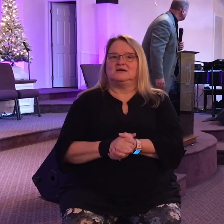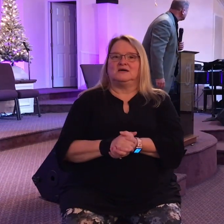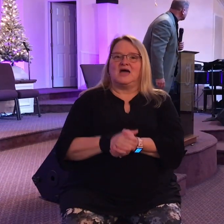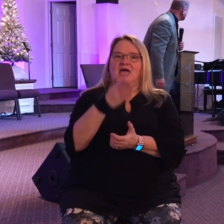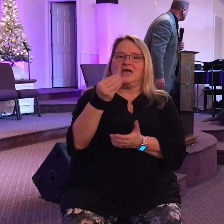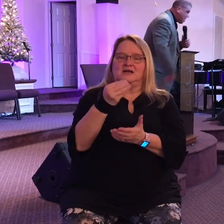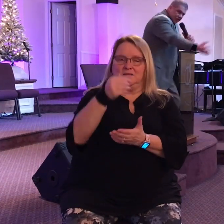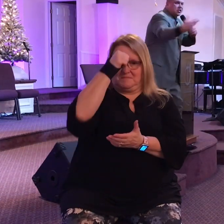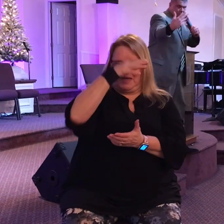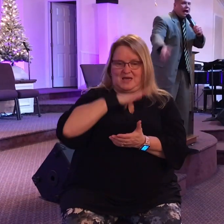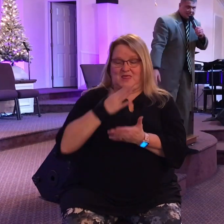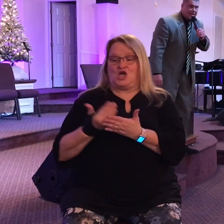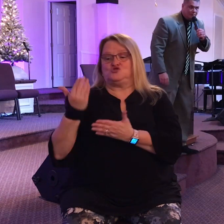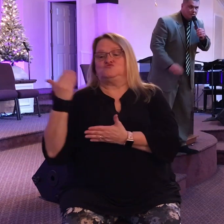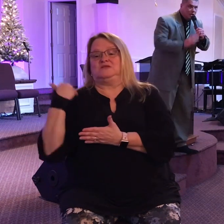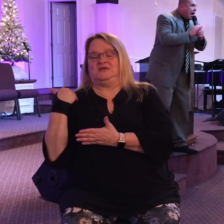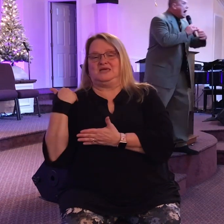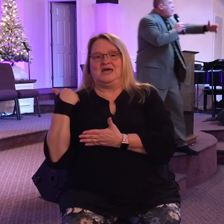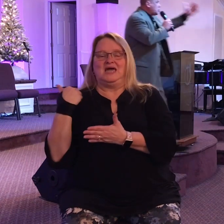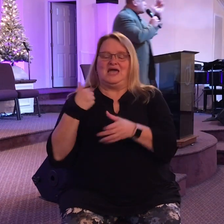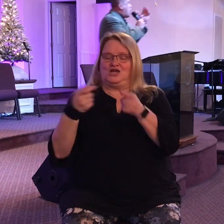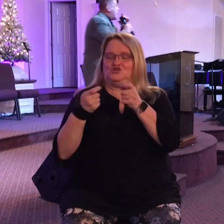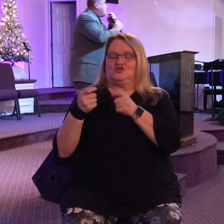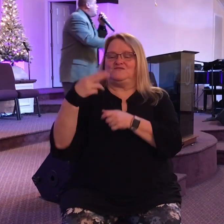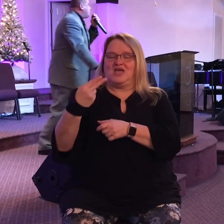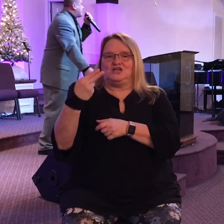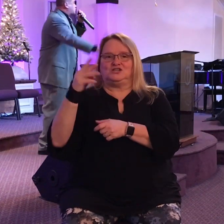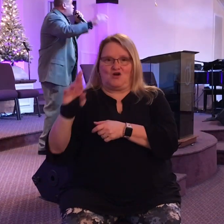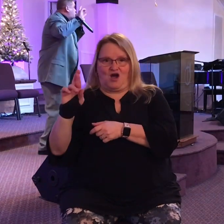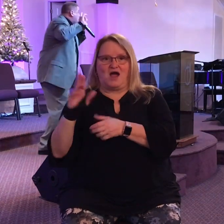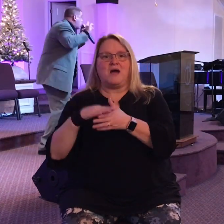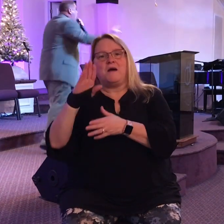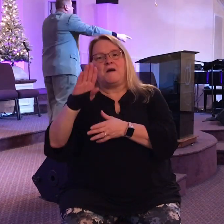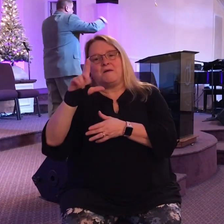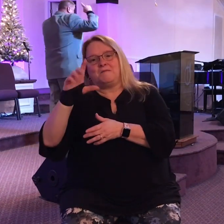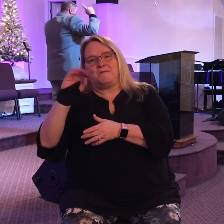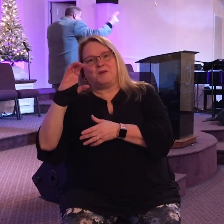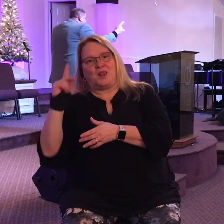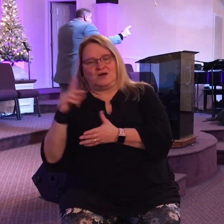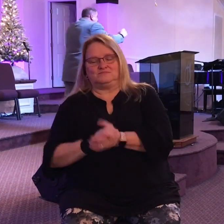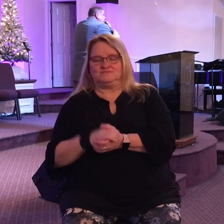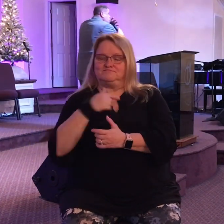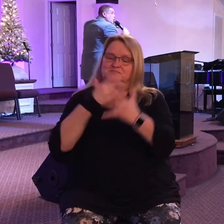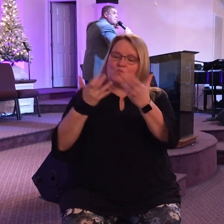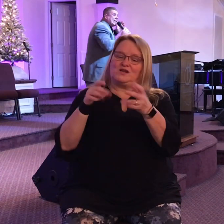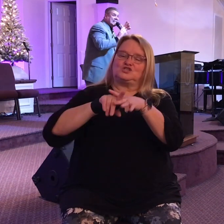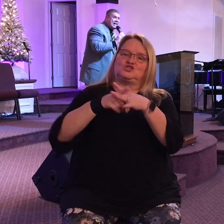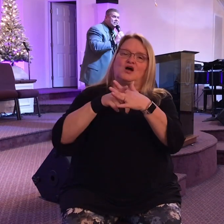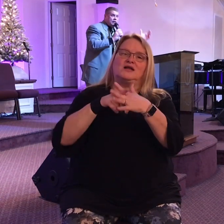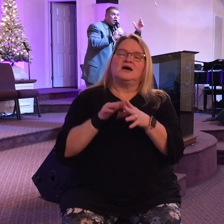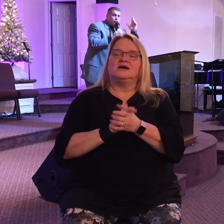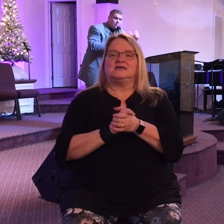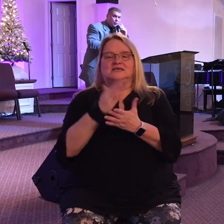Block. This is my team. I want to start a movement that's going to stretch all the way around the world. It's going to